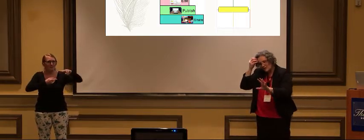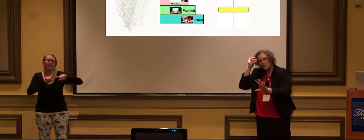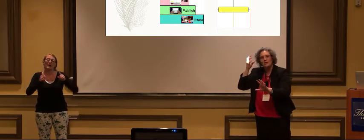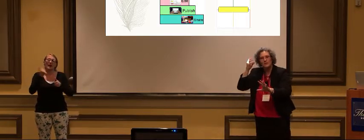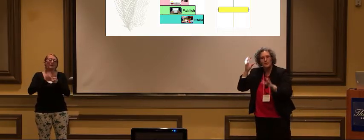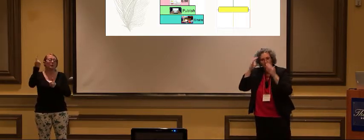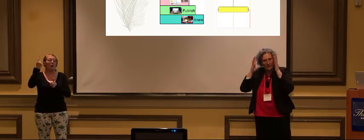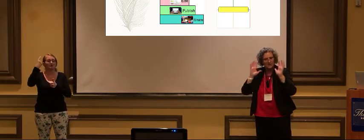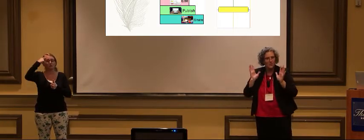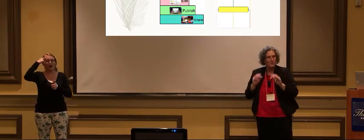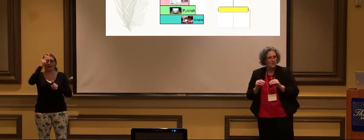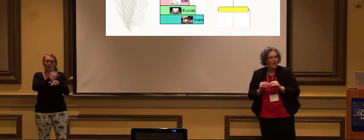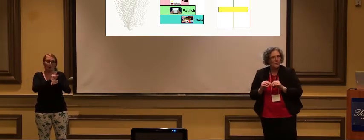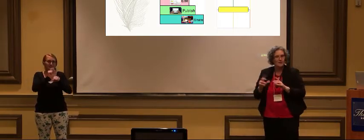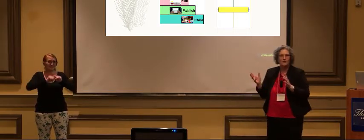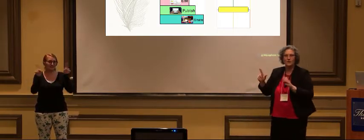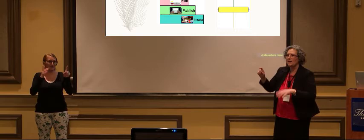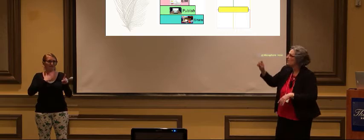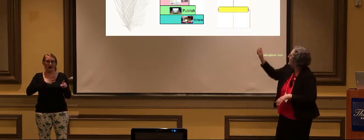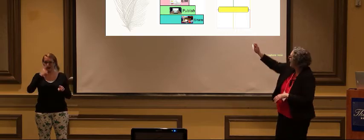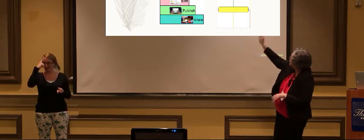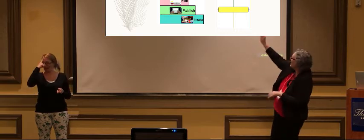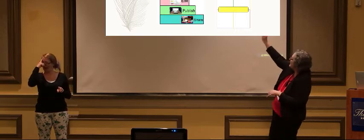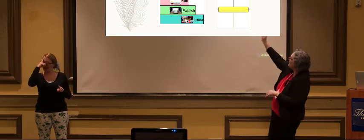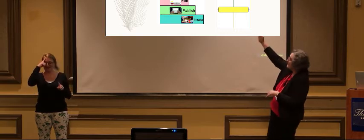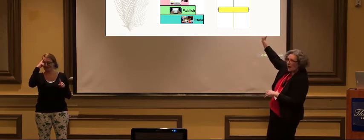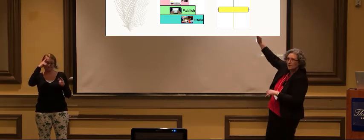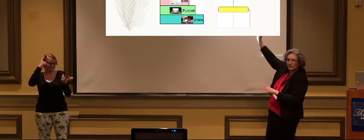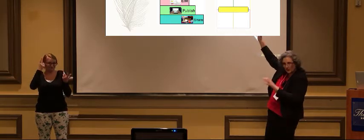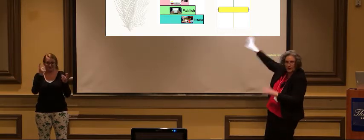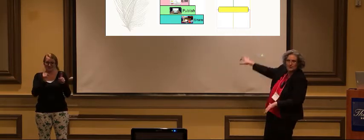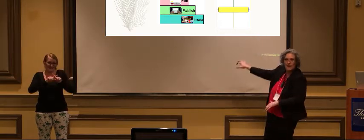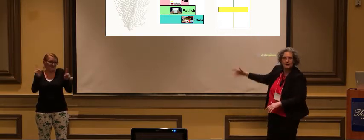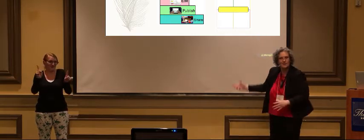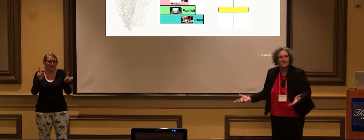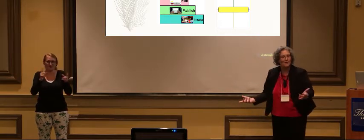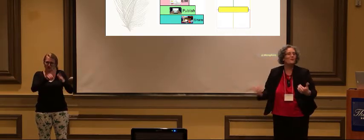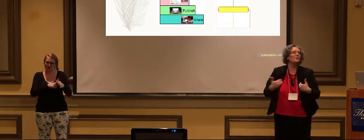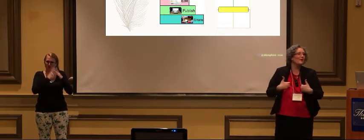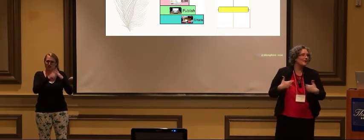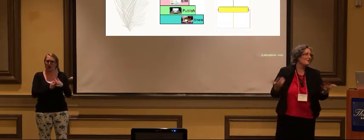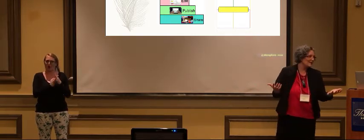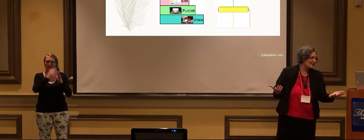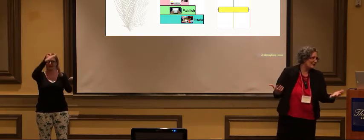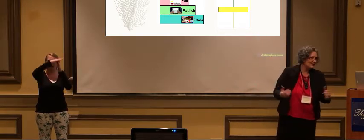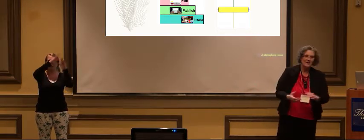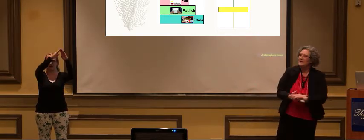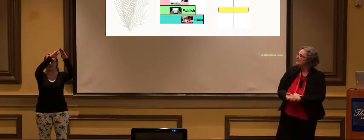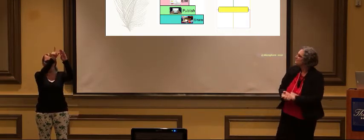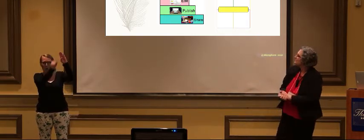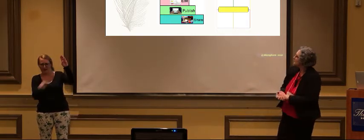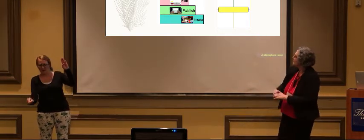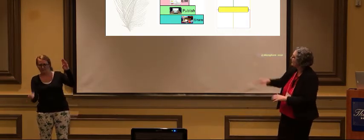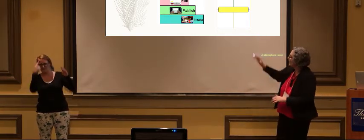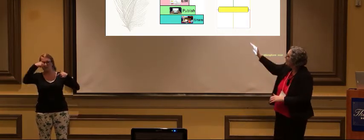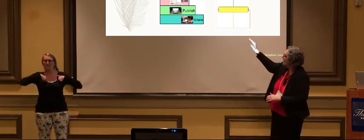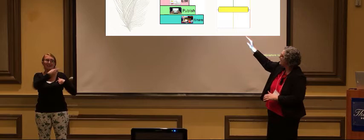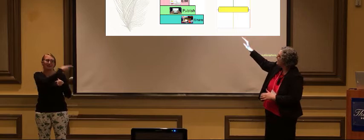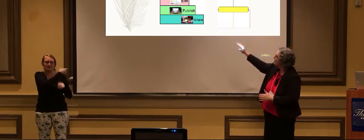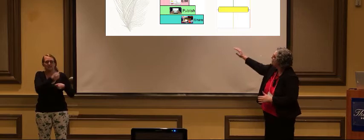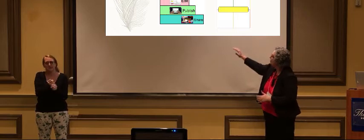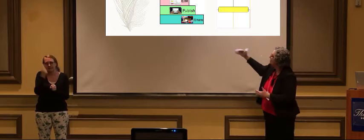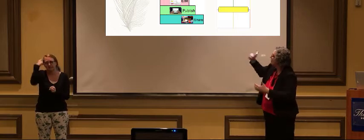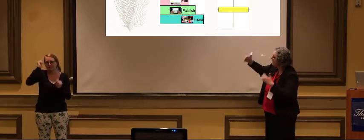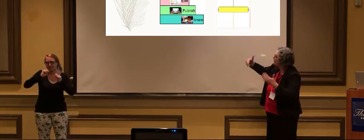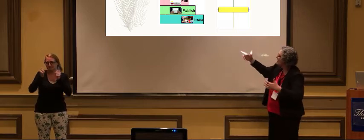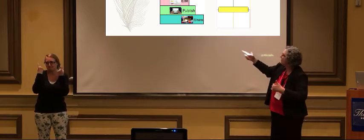everyone does their brain differently, mine's apparently wired differently. I'm like, I write at the top and we go down. So for me, it made sense. But